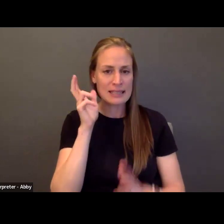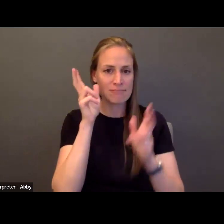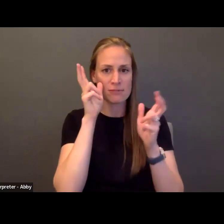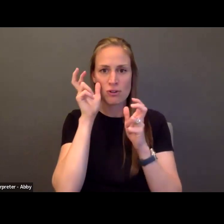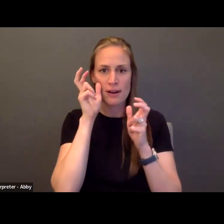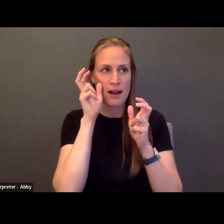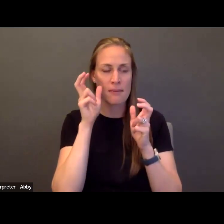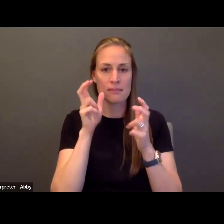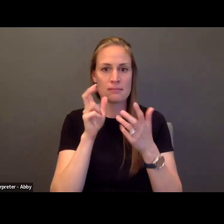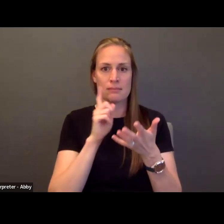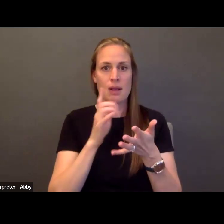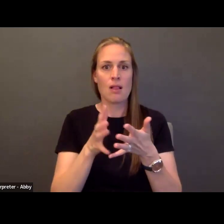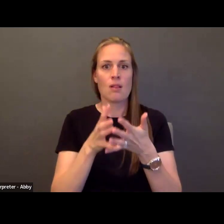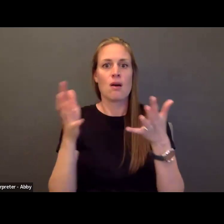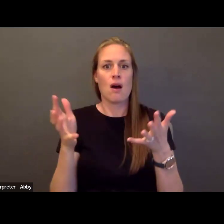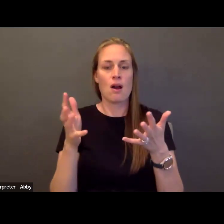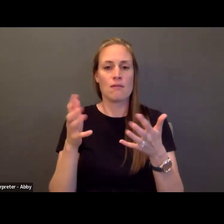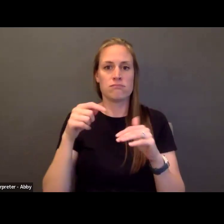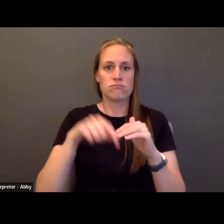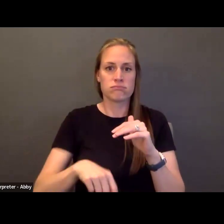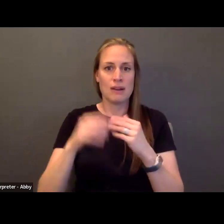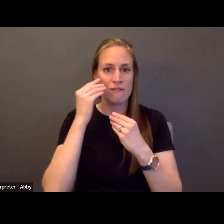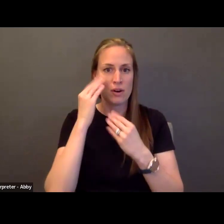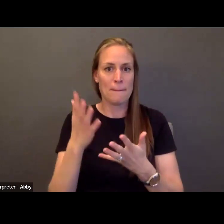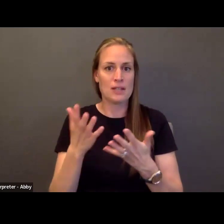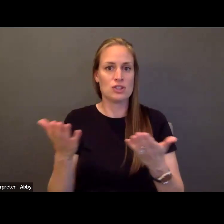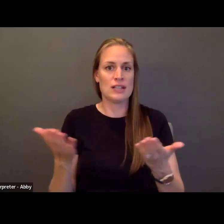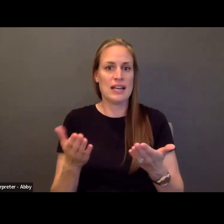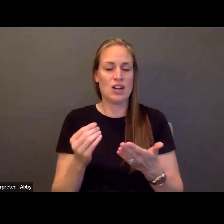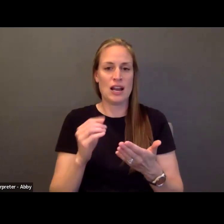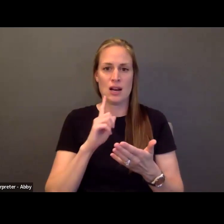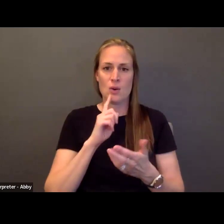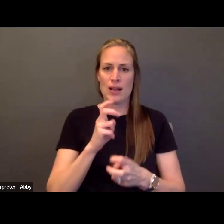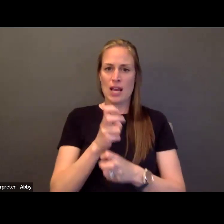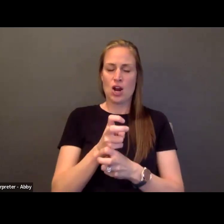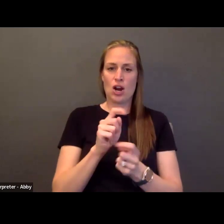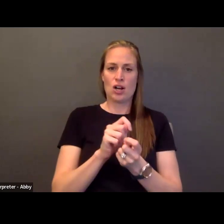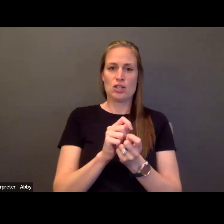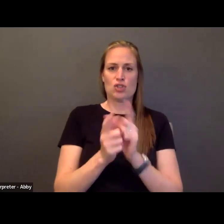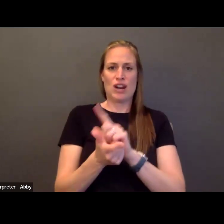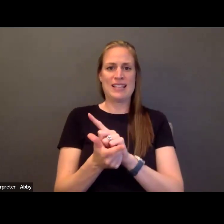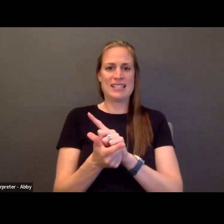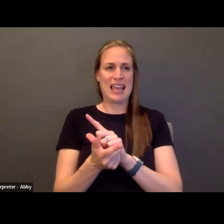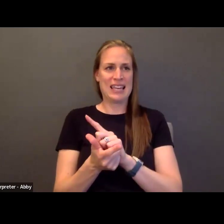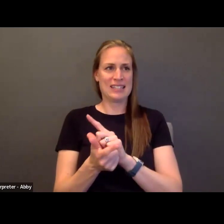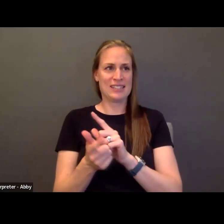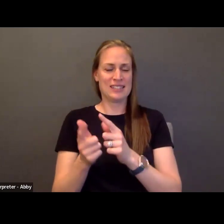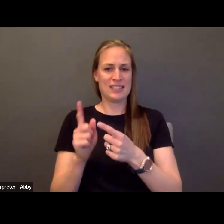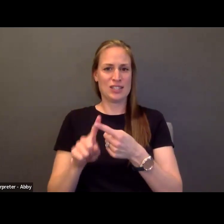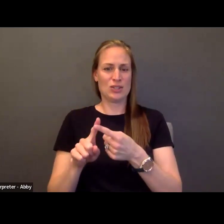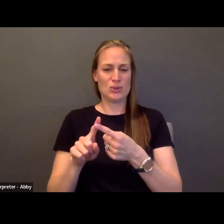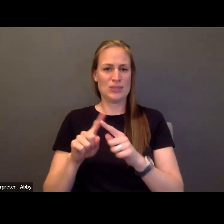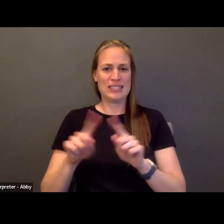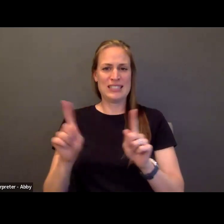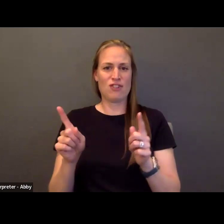of information in here. And part of it is like I have to translate what everybody's saying because I speak a different language, because I speak police. So I'm trying